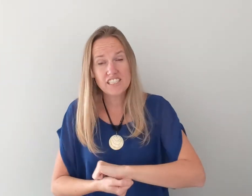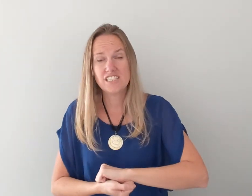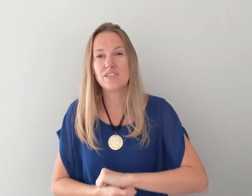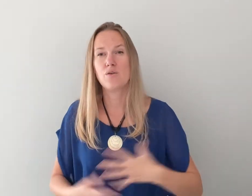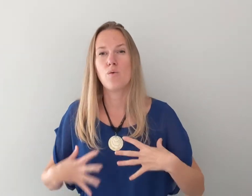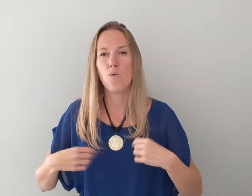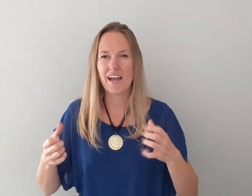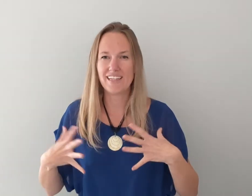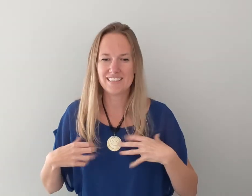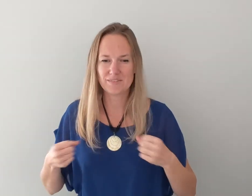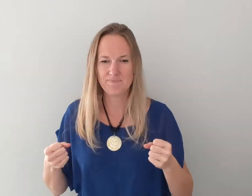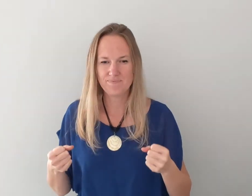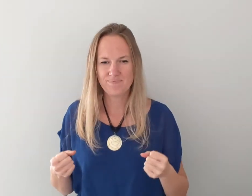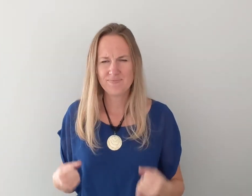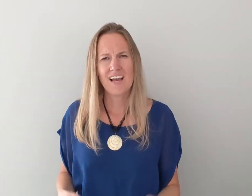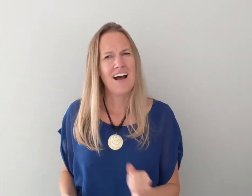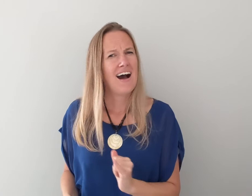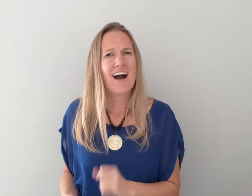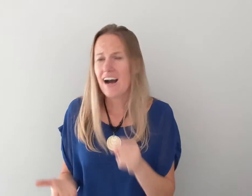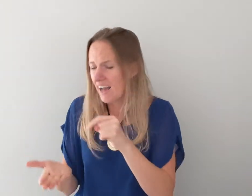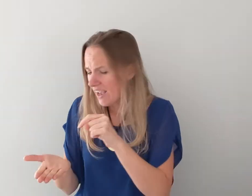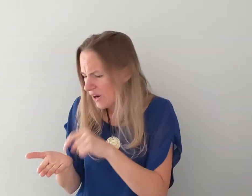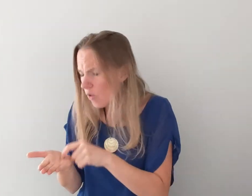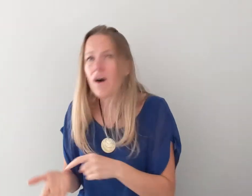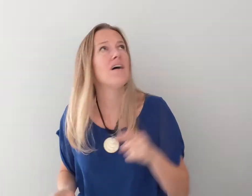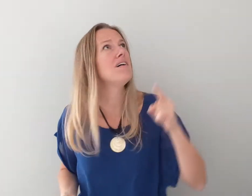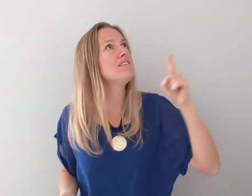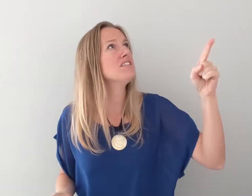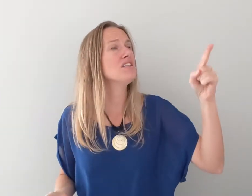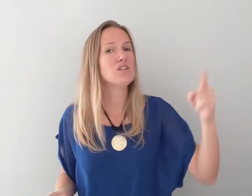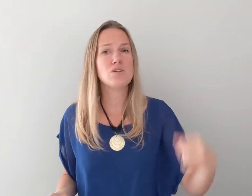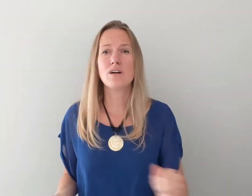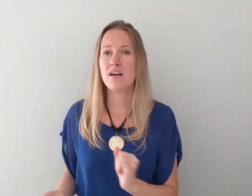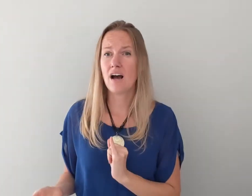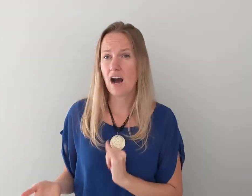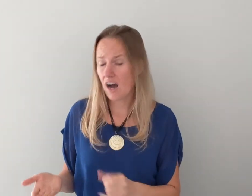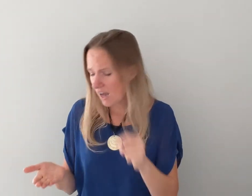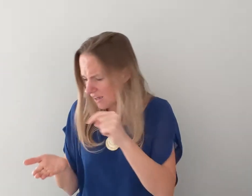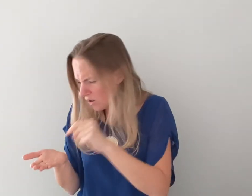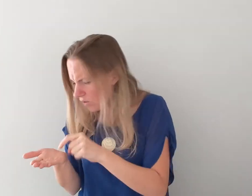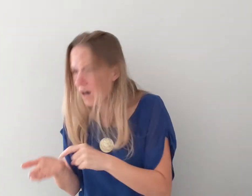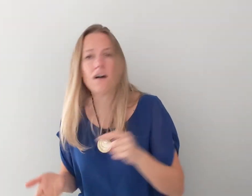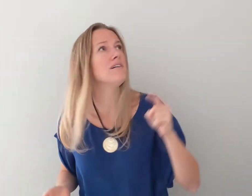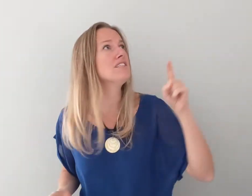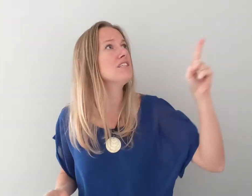washed white, I owe all to you. I owe all to